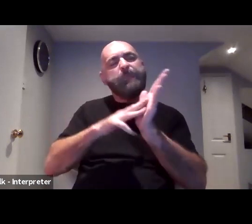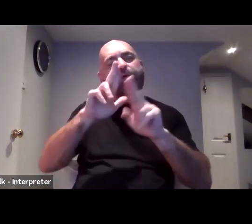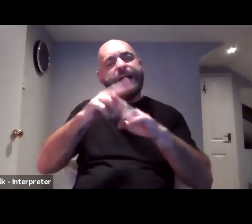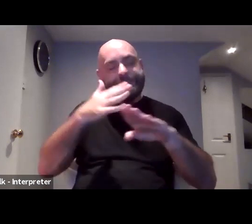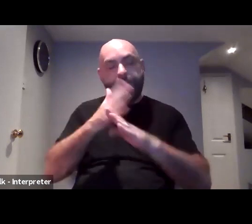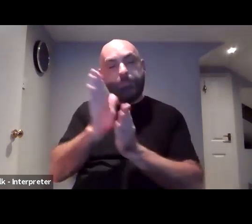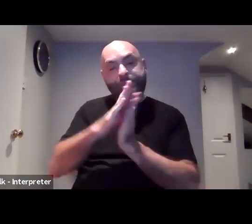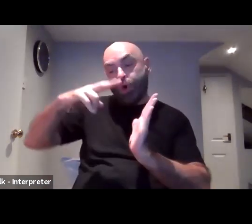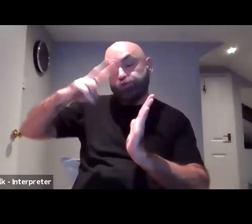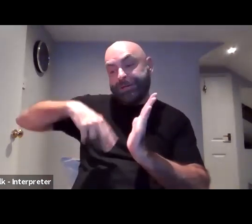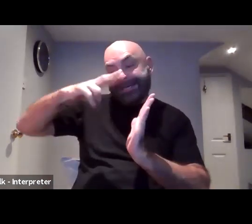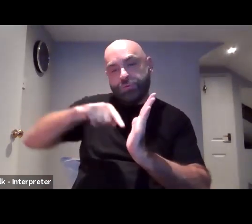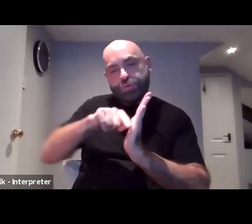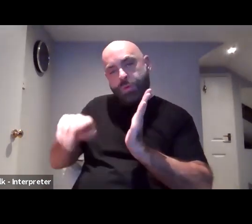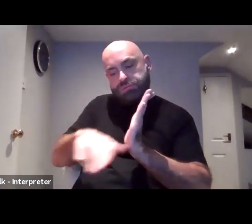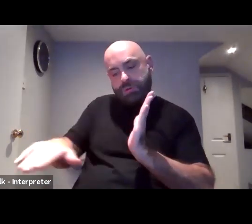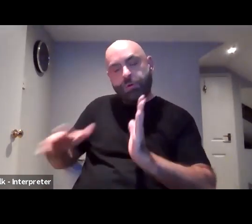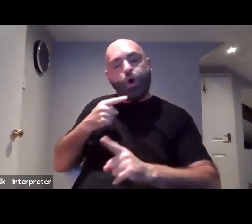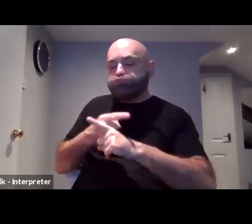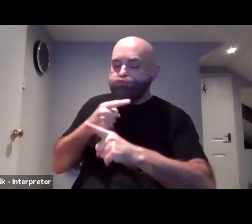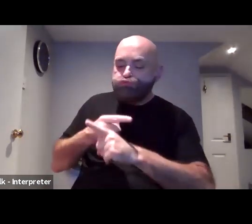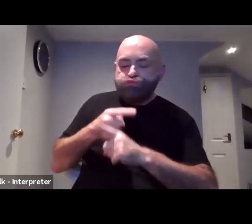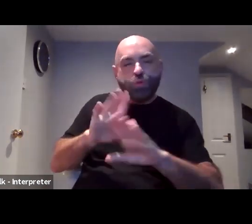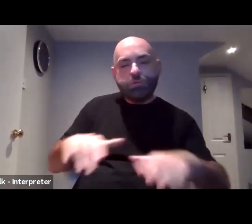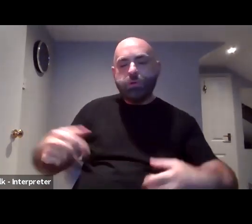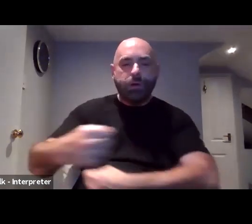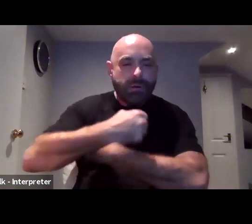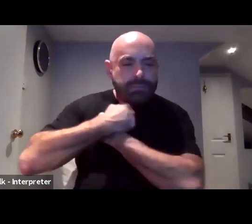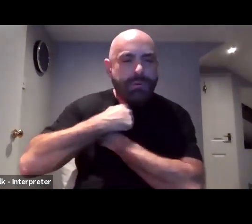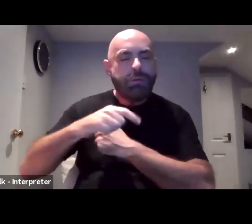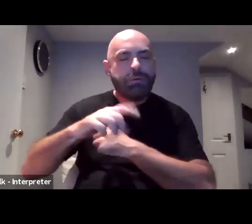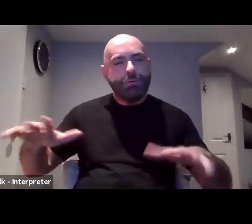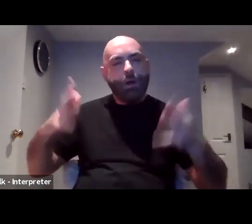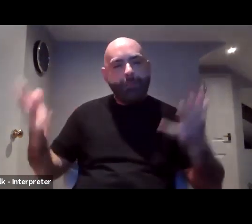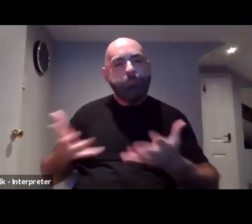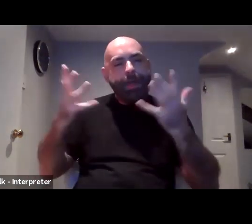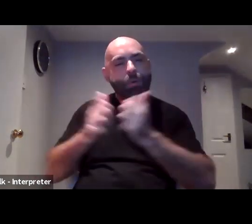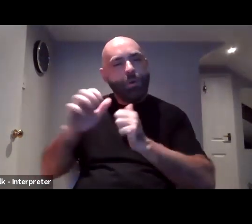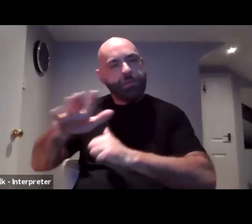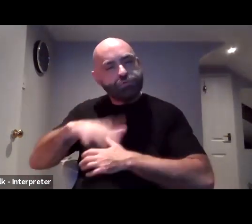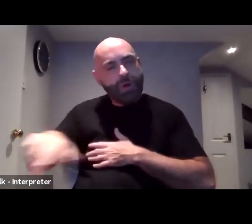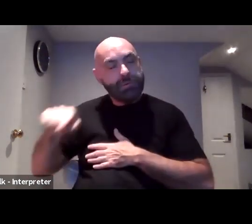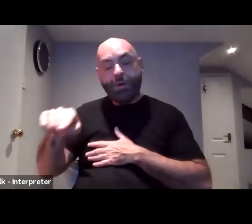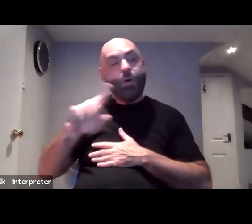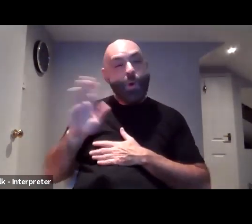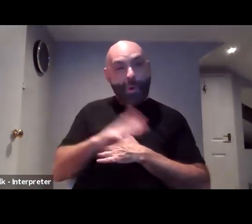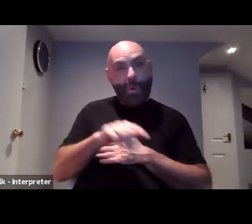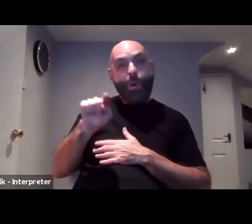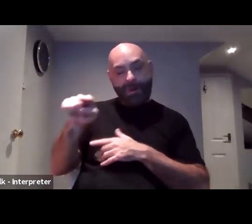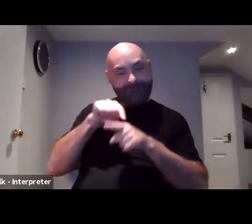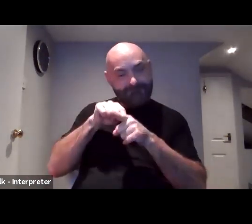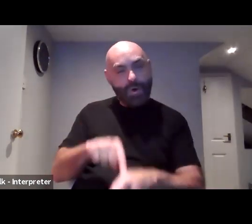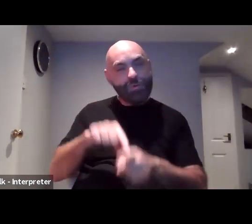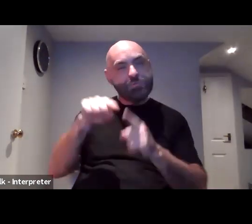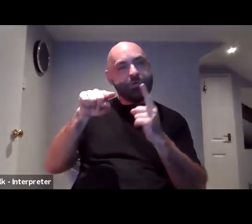to a child, talking to a child, cuddling a child, playing with the child. All of these follow the